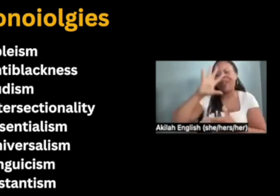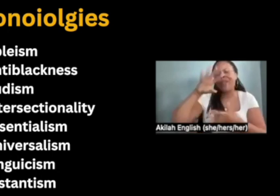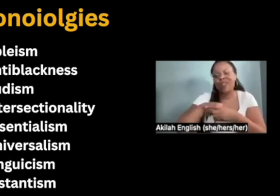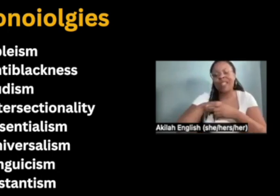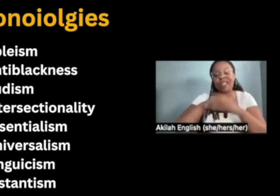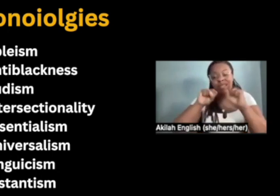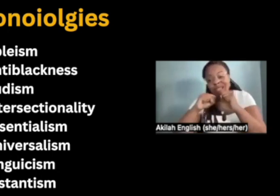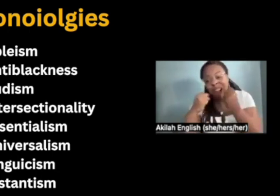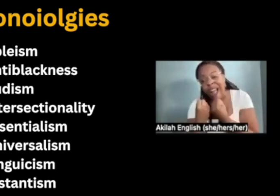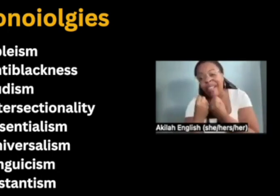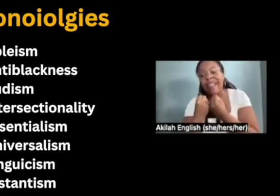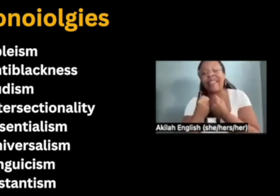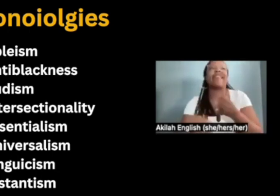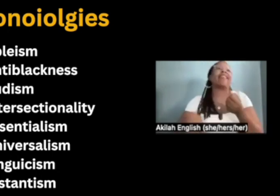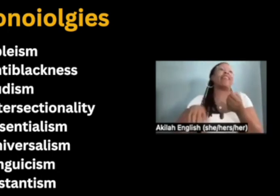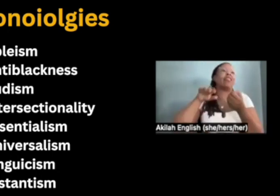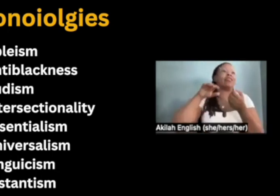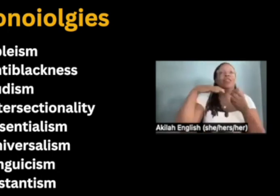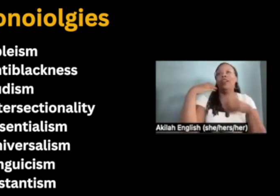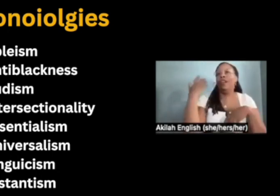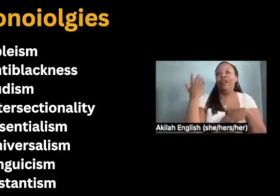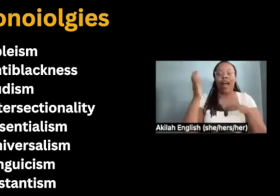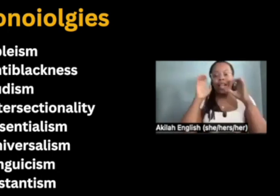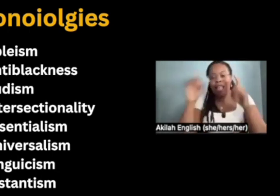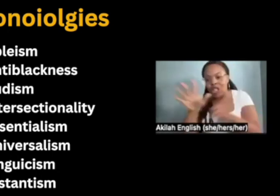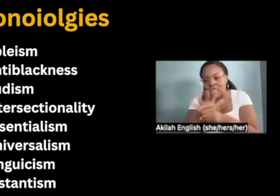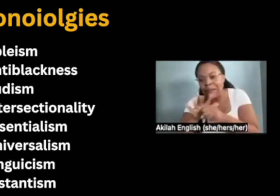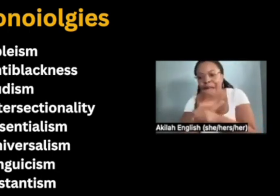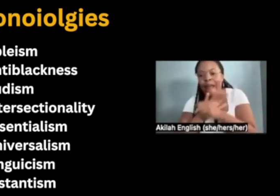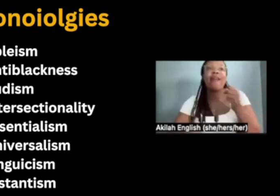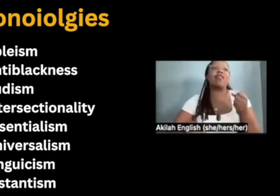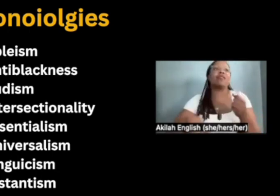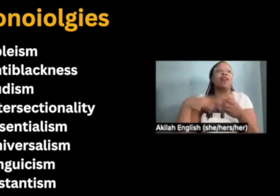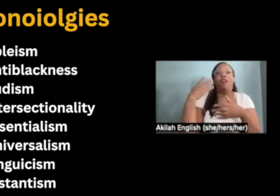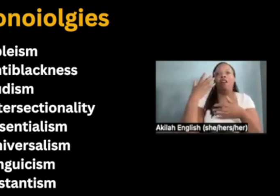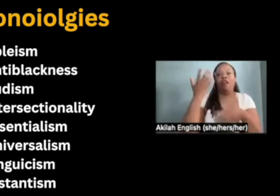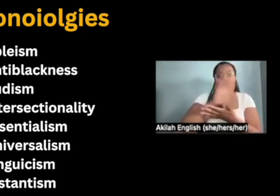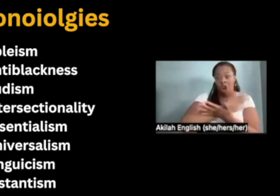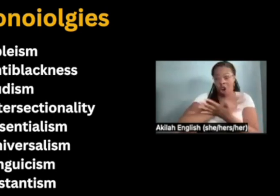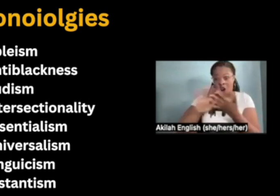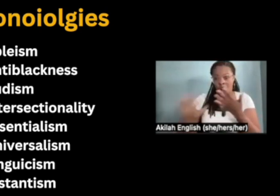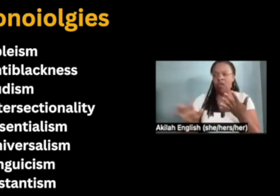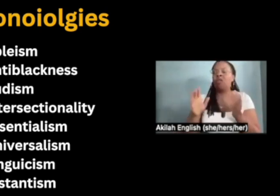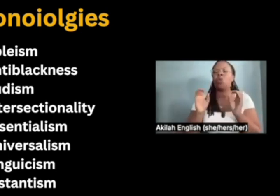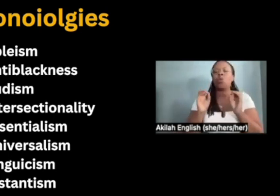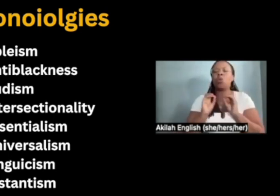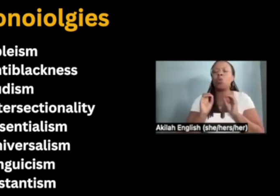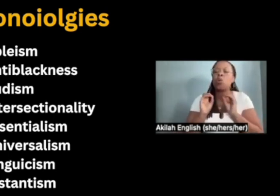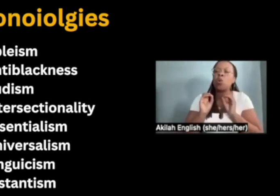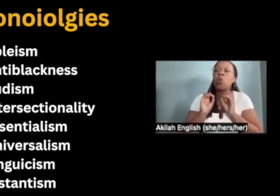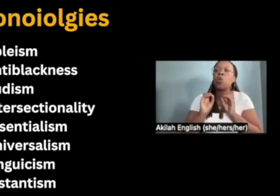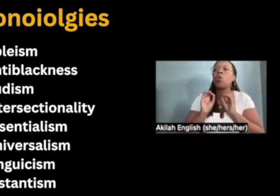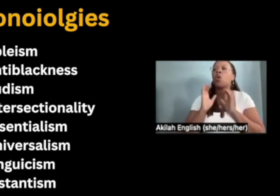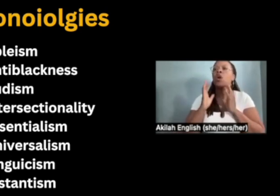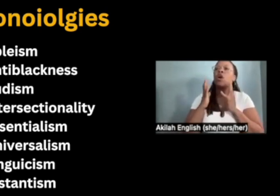anti-Blackness is against marginalizing Black individuals in society, in educational spaces,